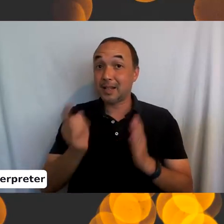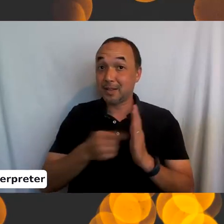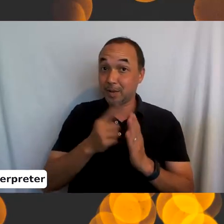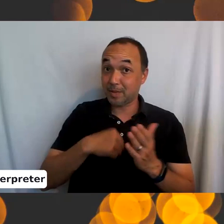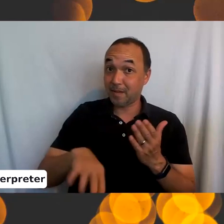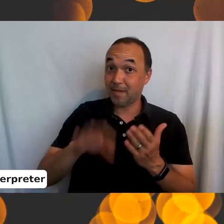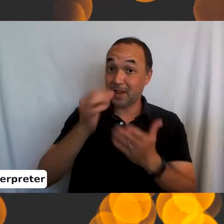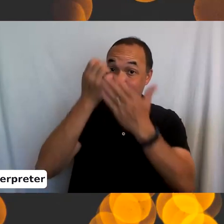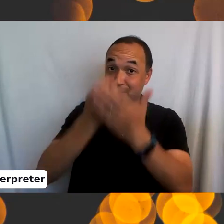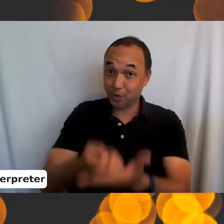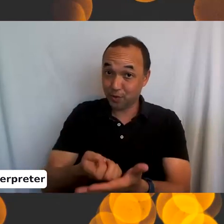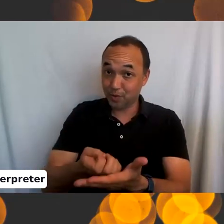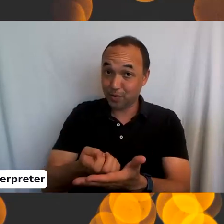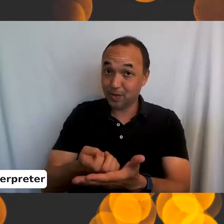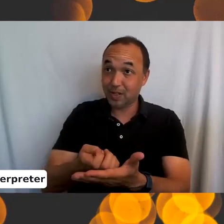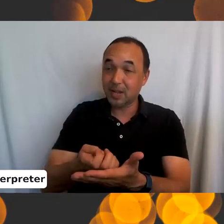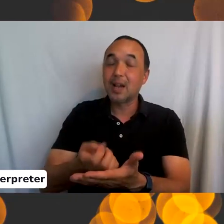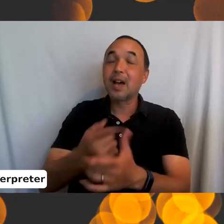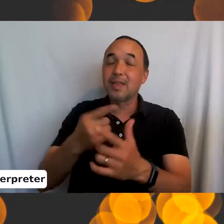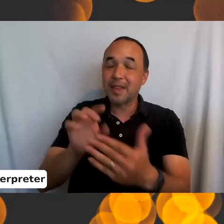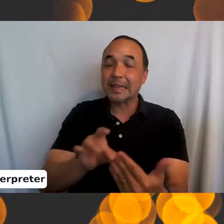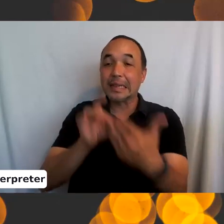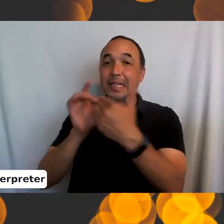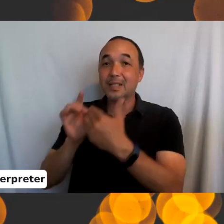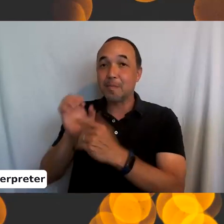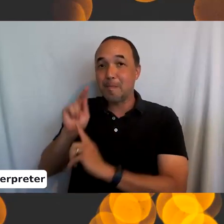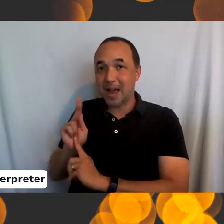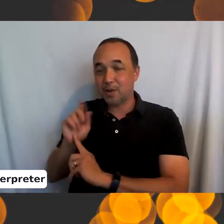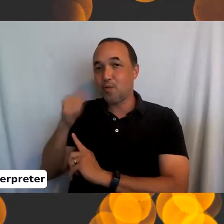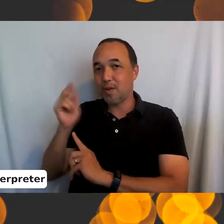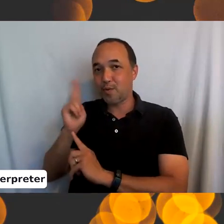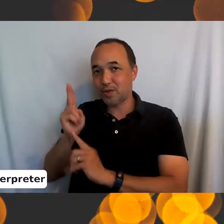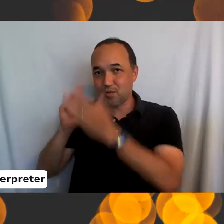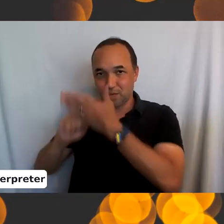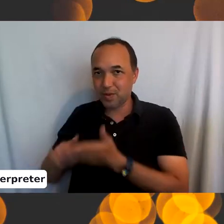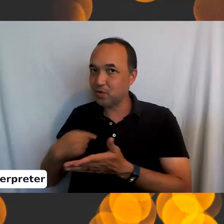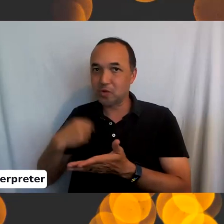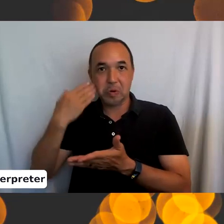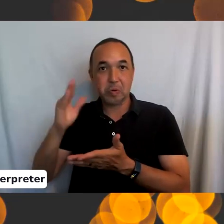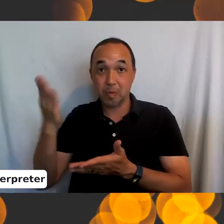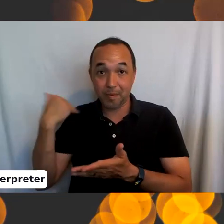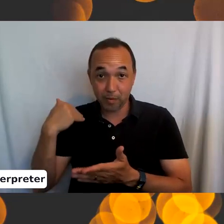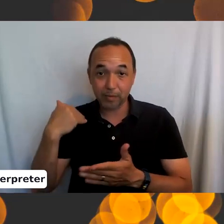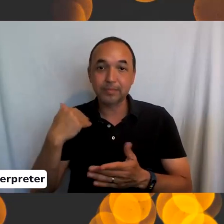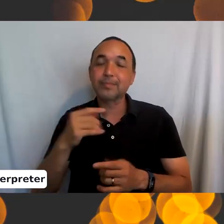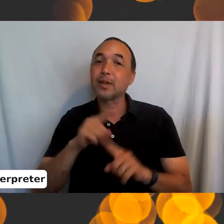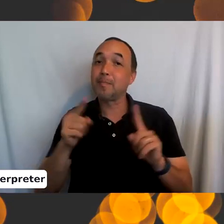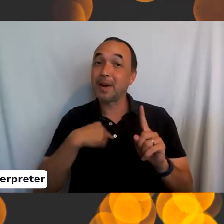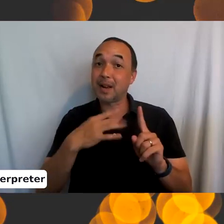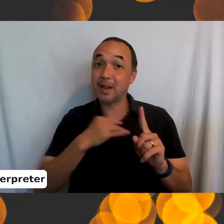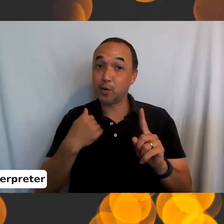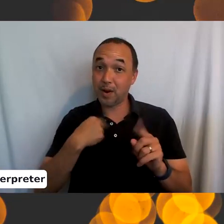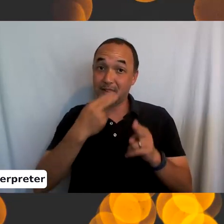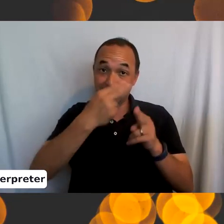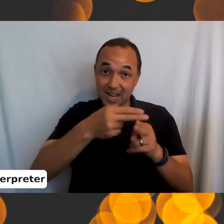to research or history I did not know. So it's very important. I do like to have names beforehand, mainly of